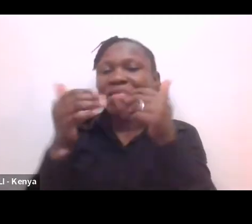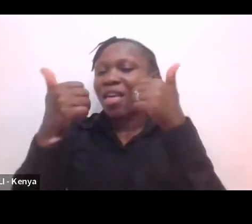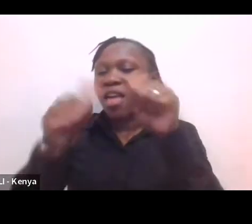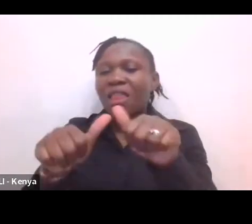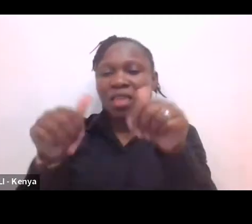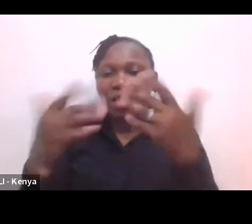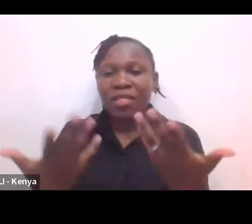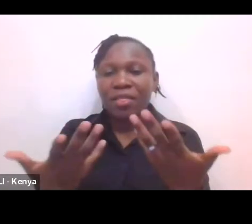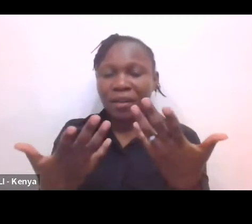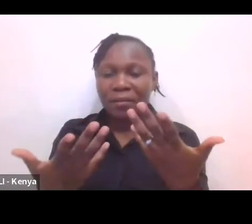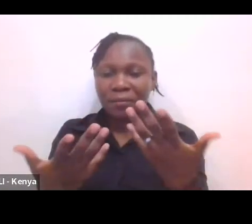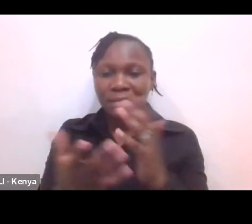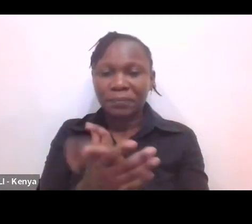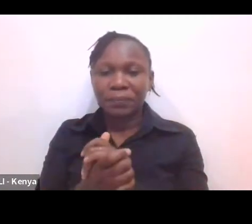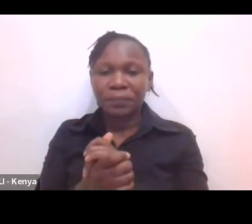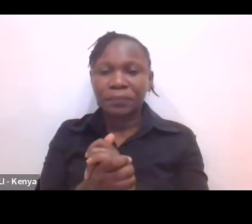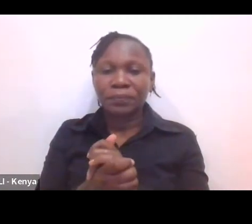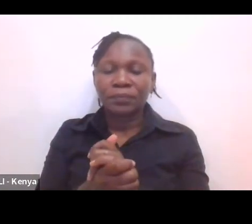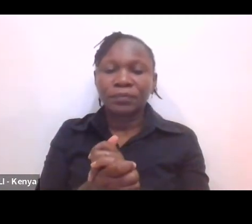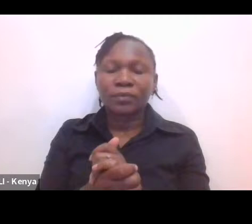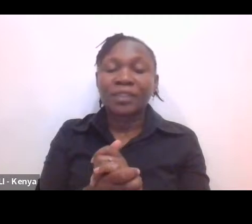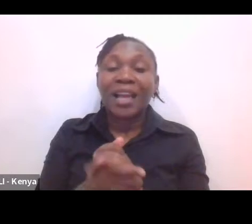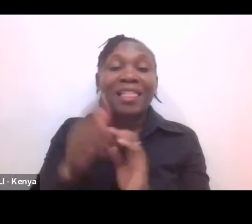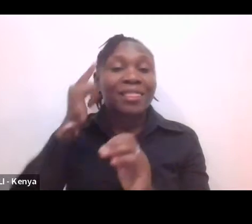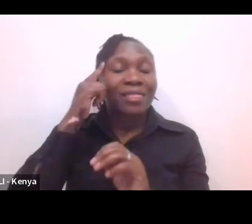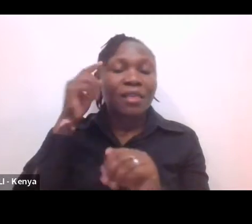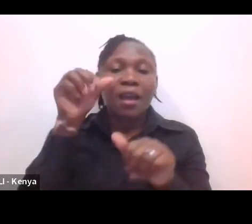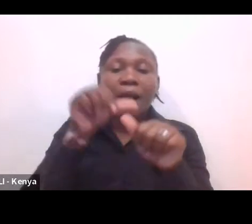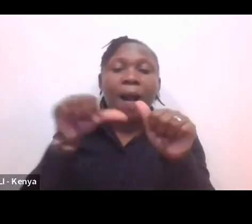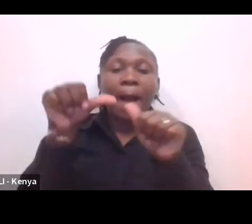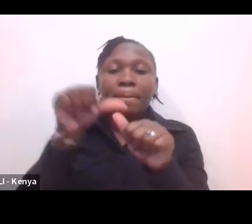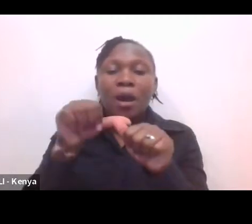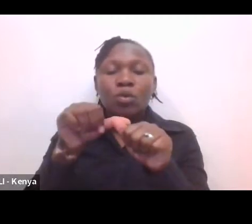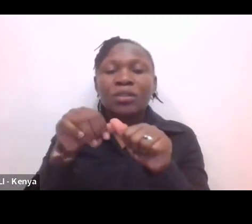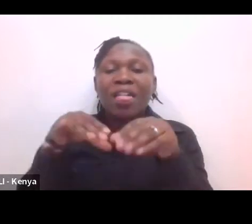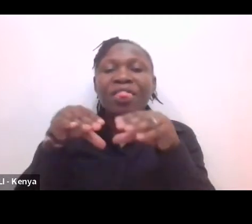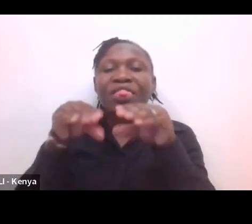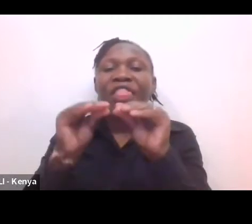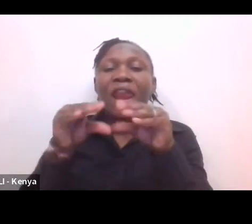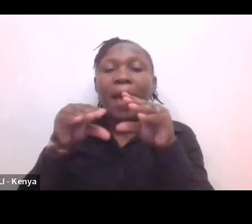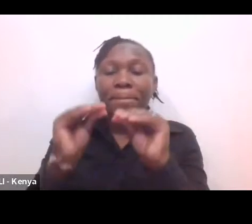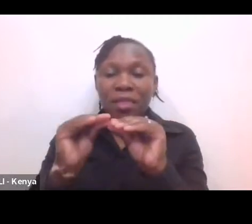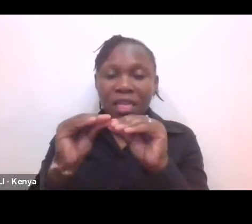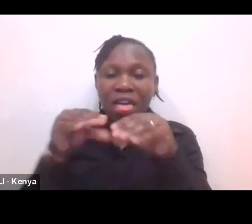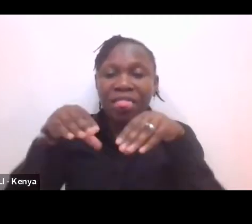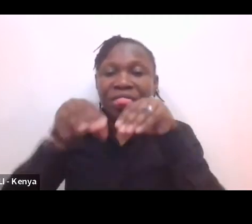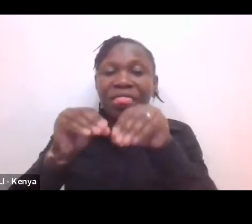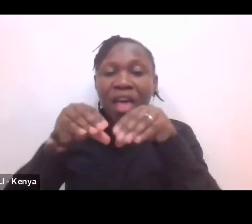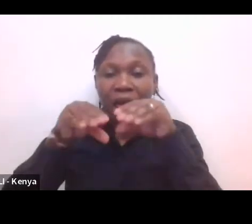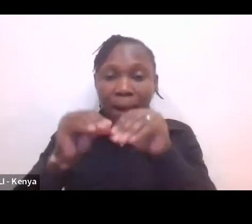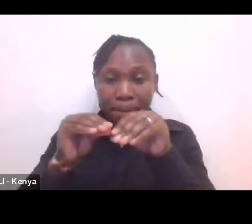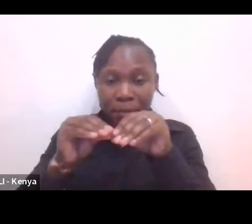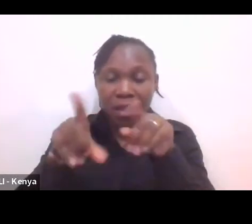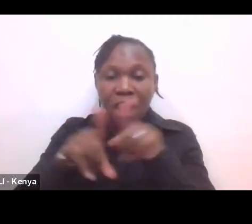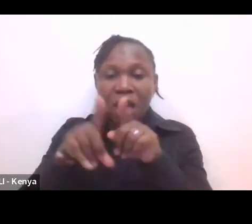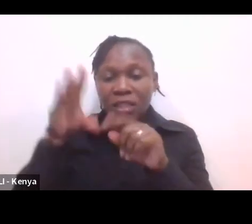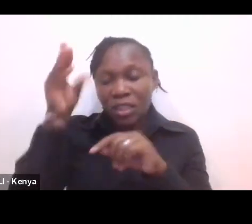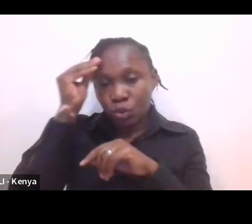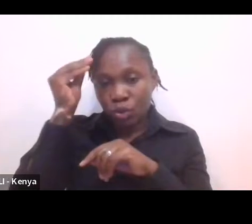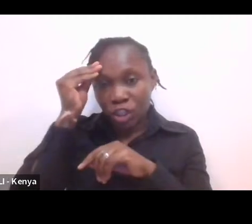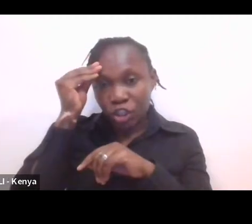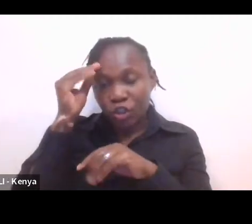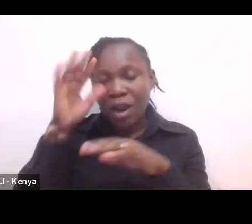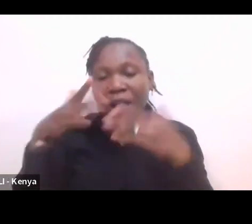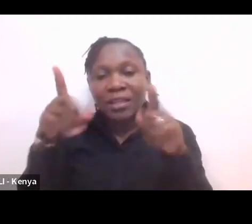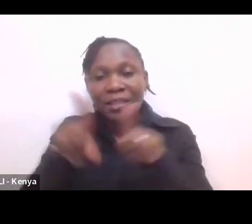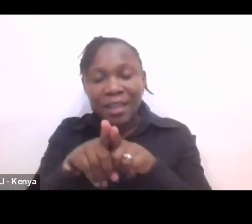Side note 2, think about therapy as education and education as